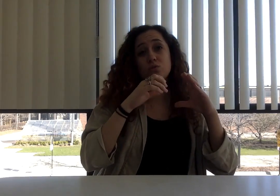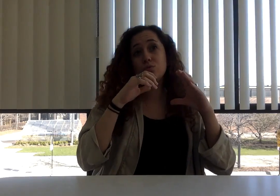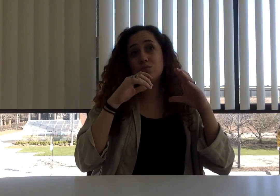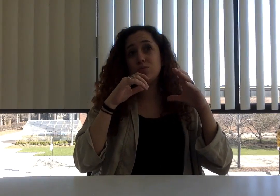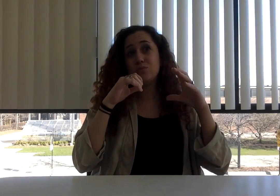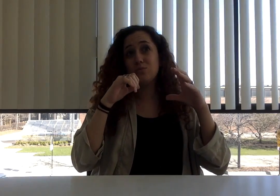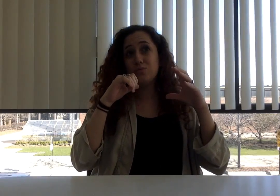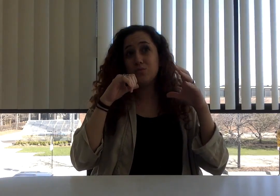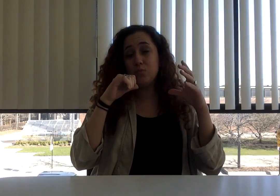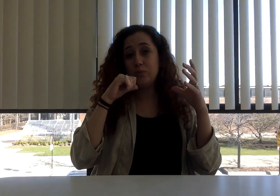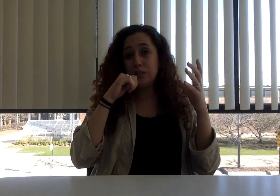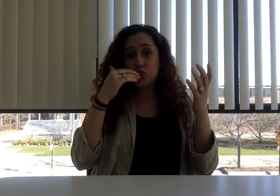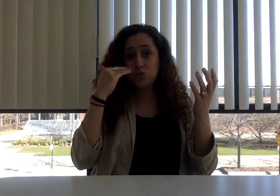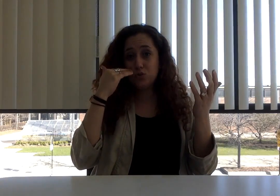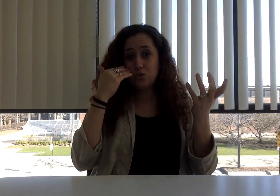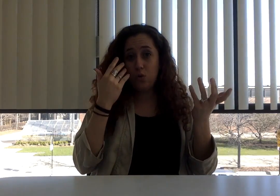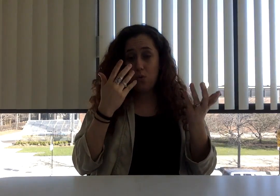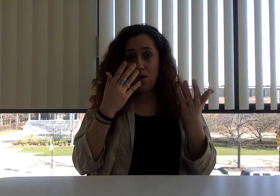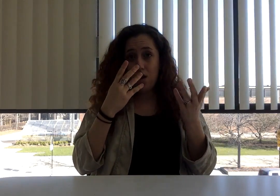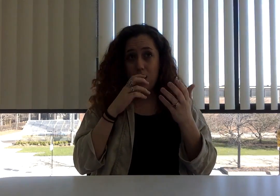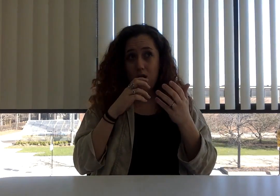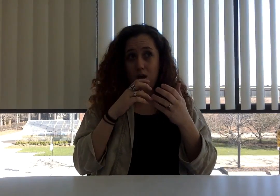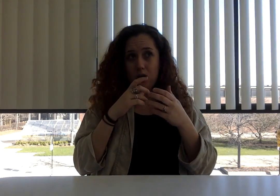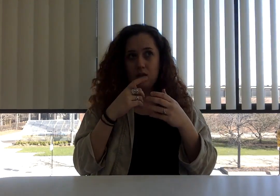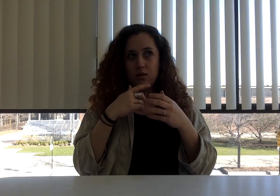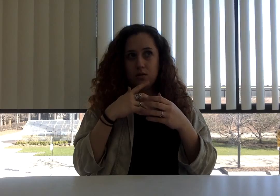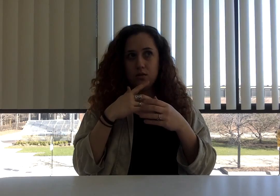I don't. We never. Didn't I solve this the same way I solved number 5 on the previous page?